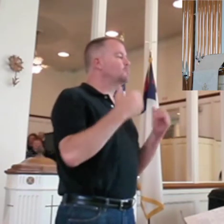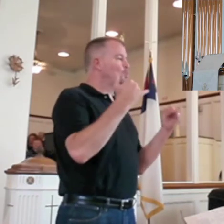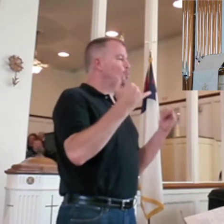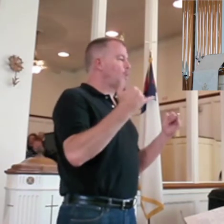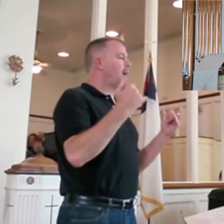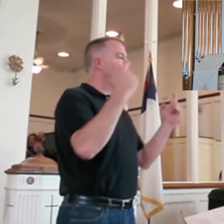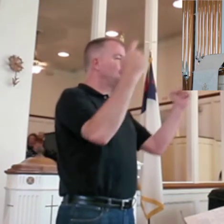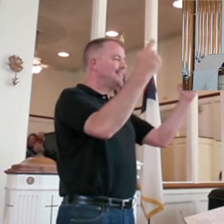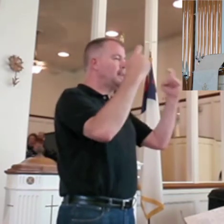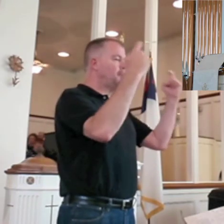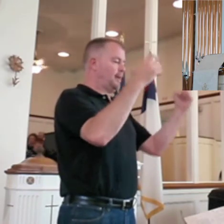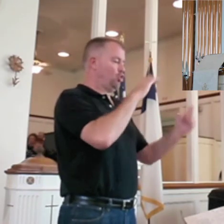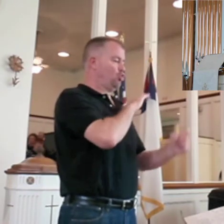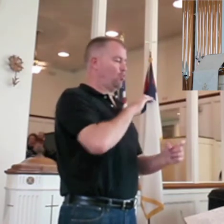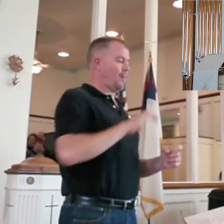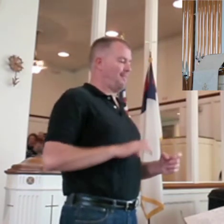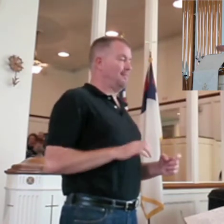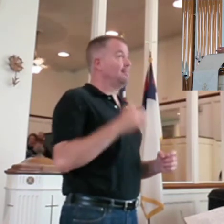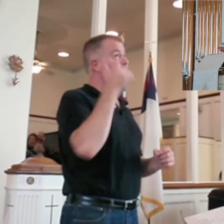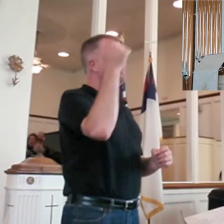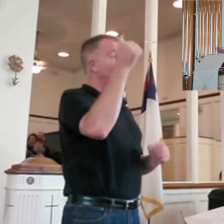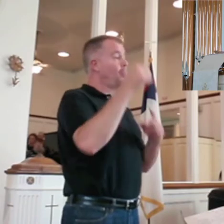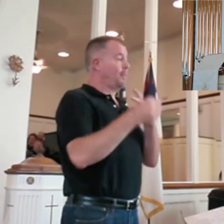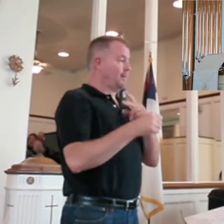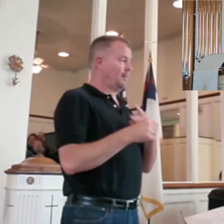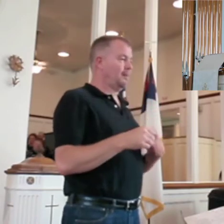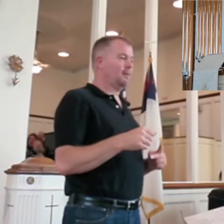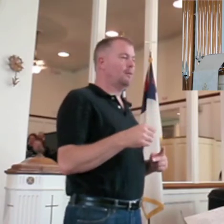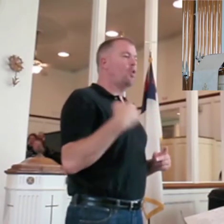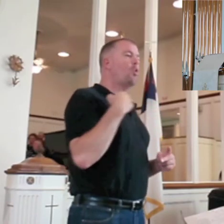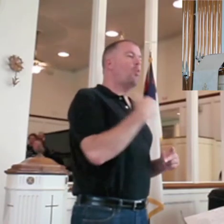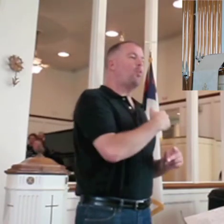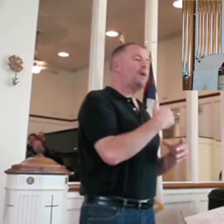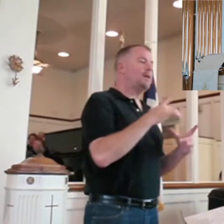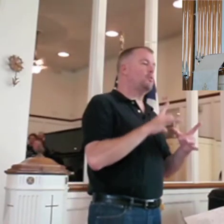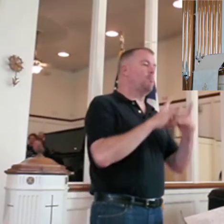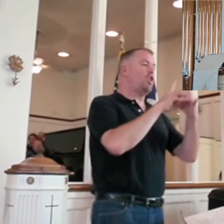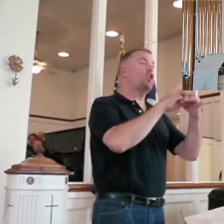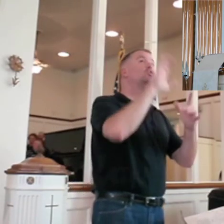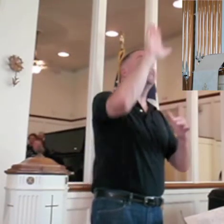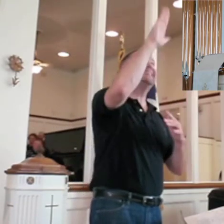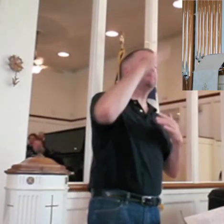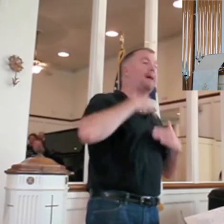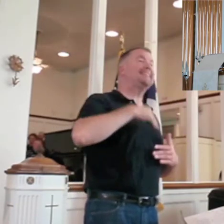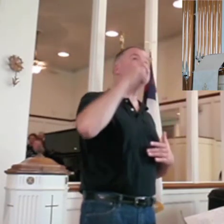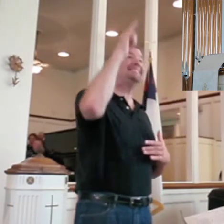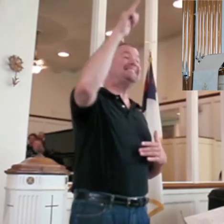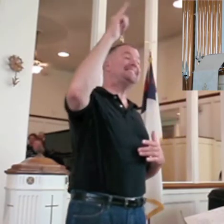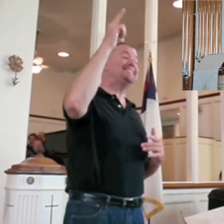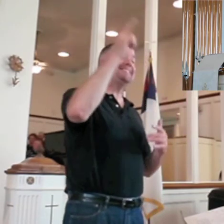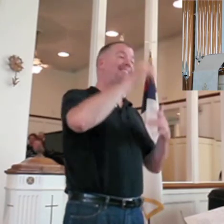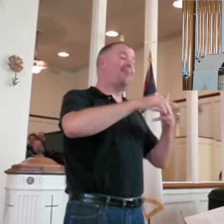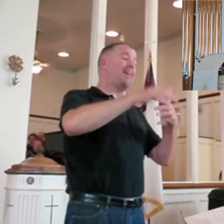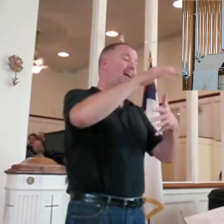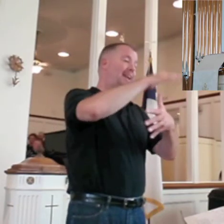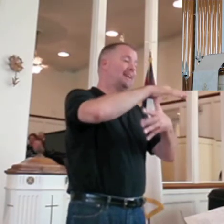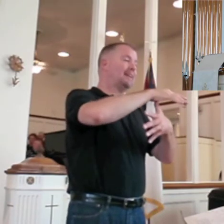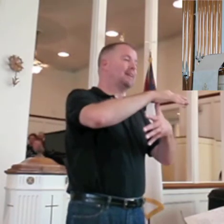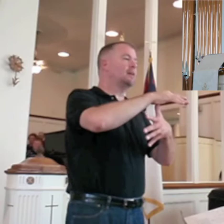Today we celebrate Christ the King, the reign of Christ. We say, as the church, we're part of his body, and he's the